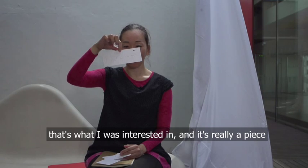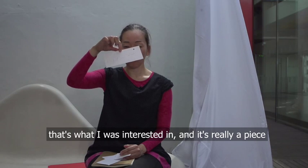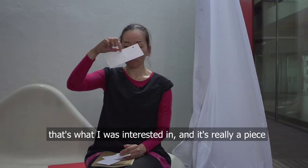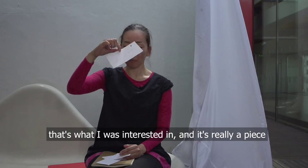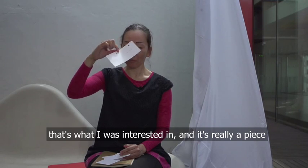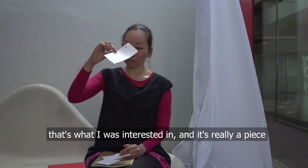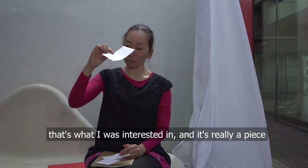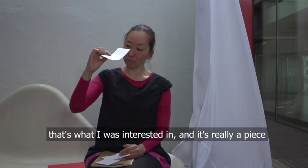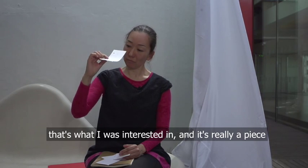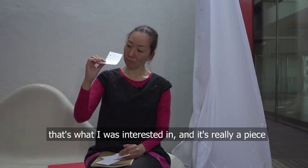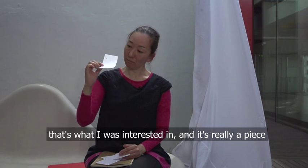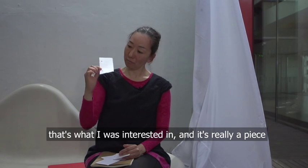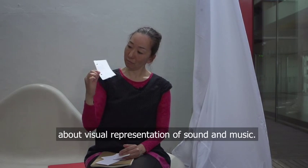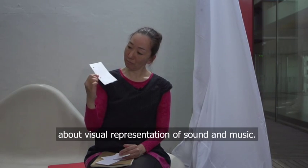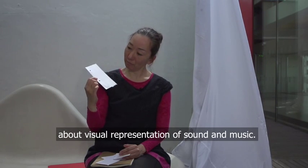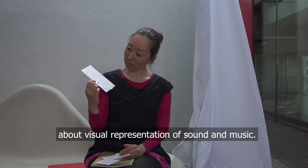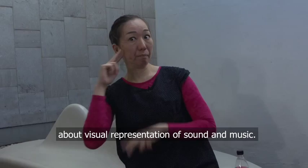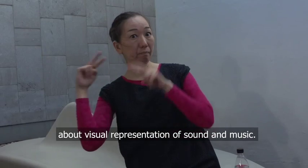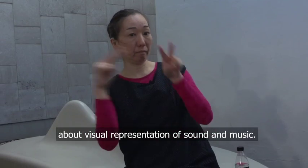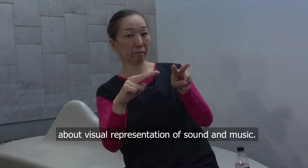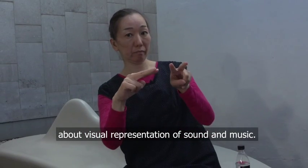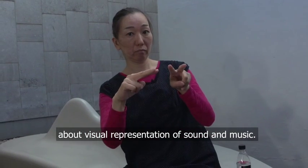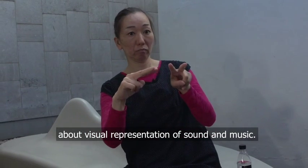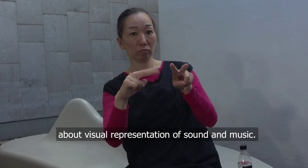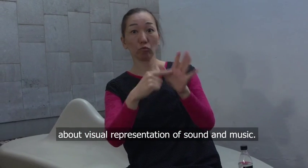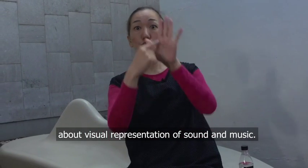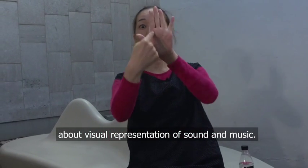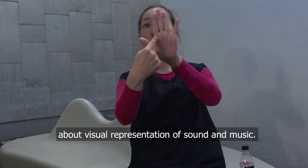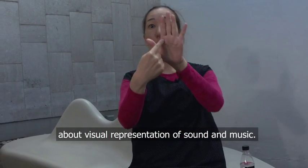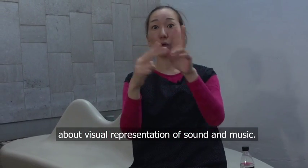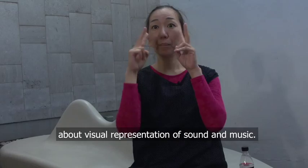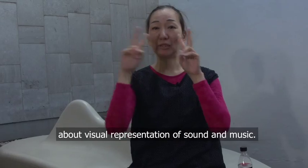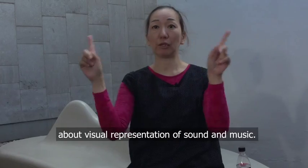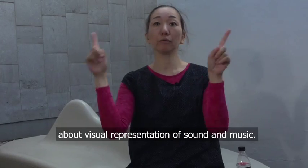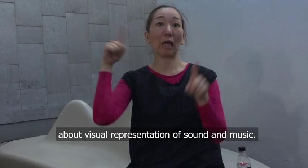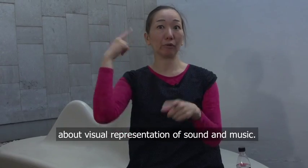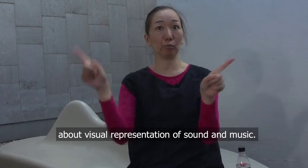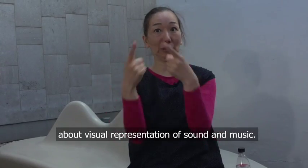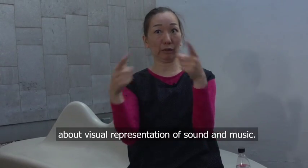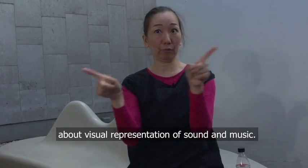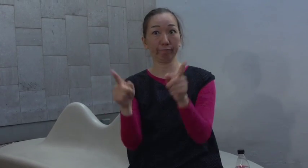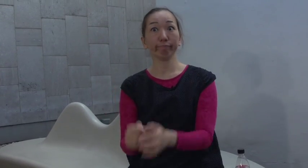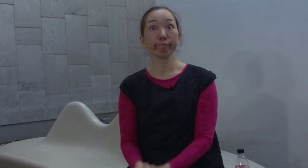in. And it's really a piece about a visual representation of sound and music.